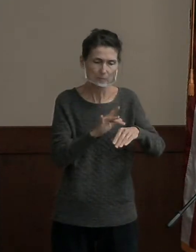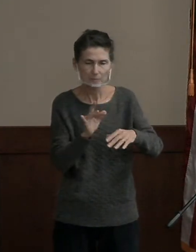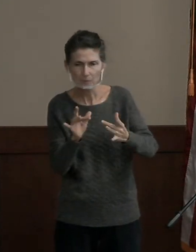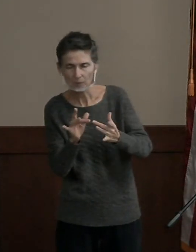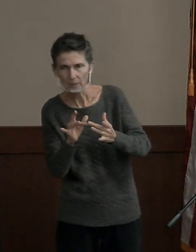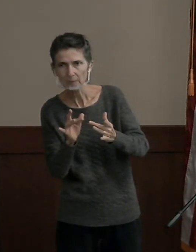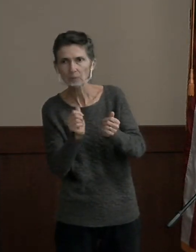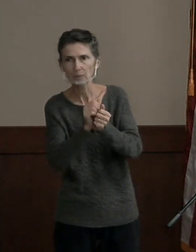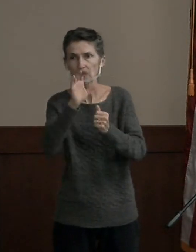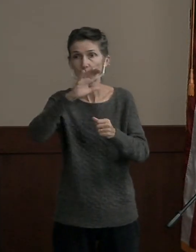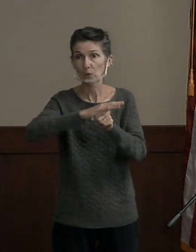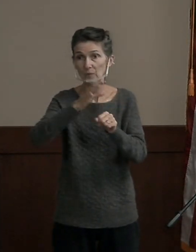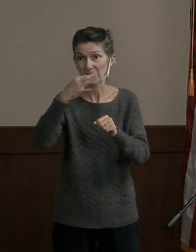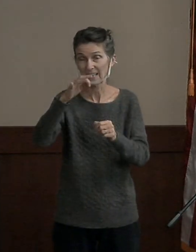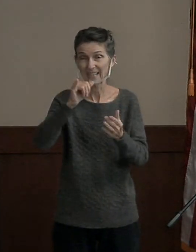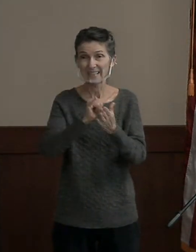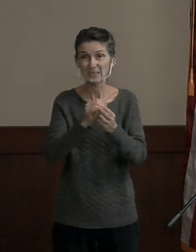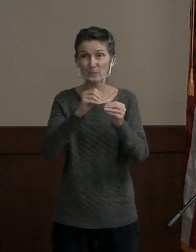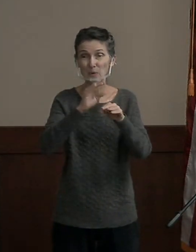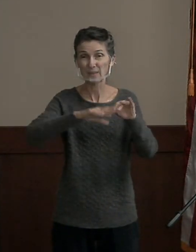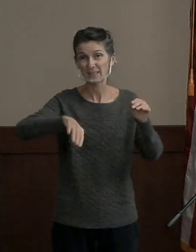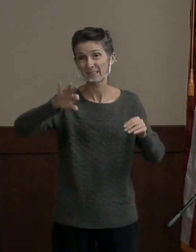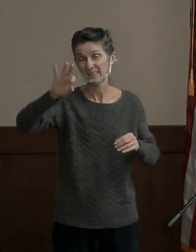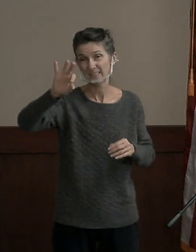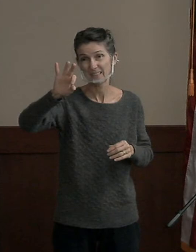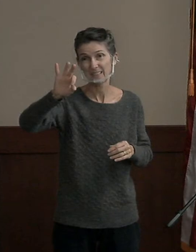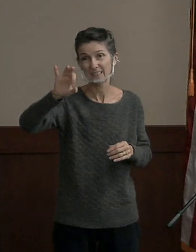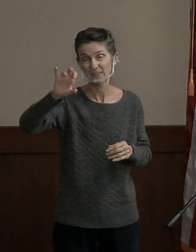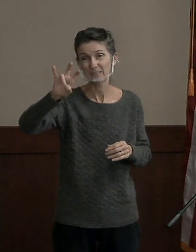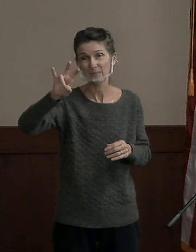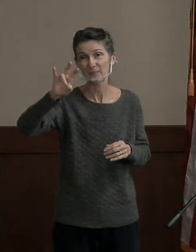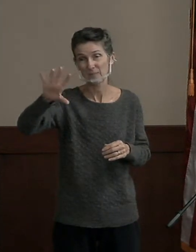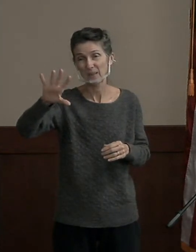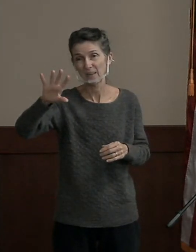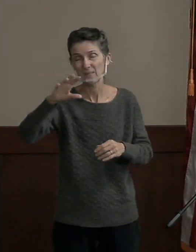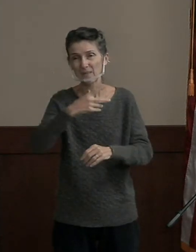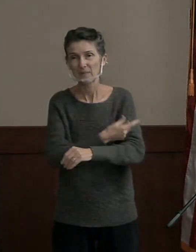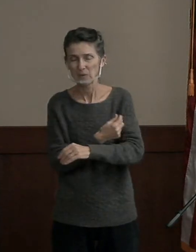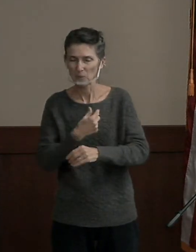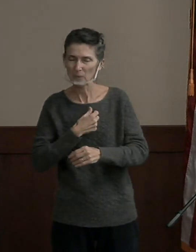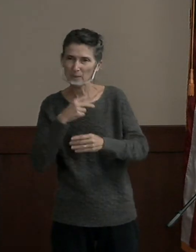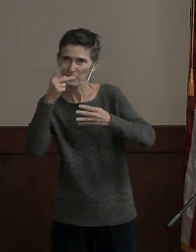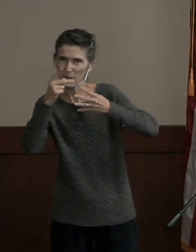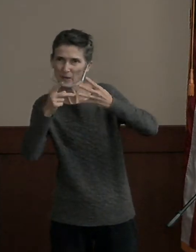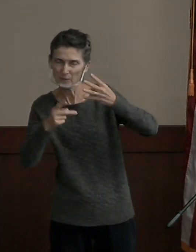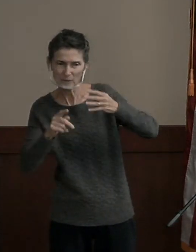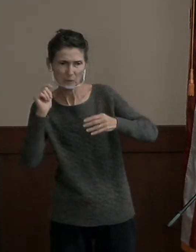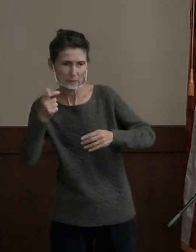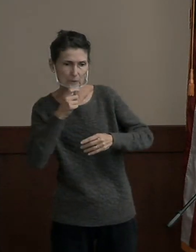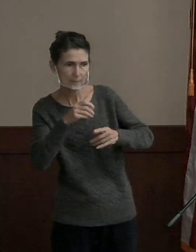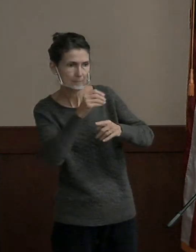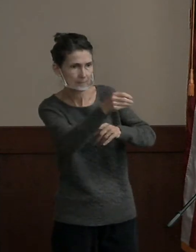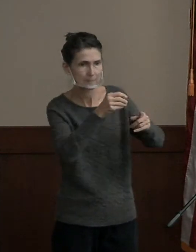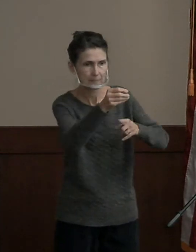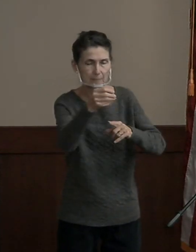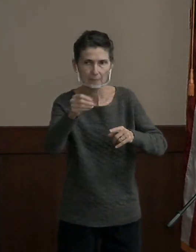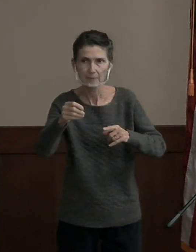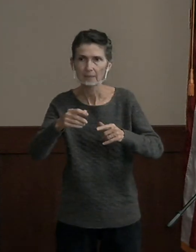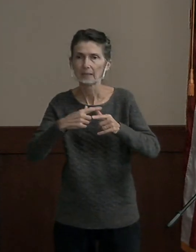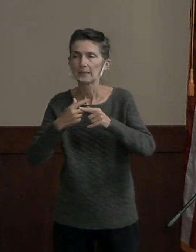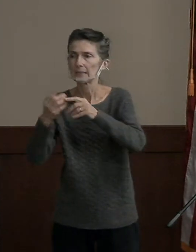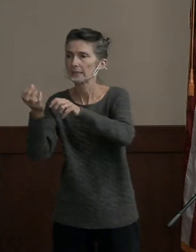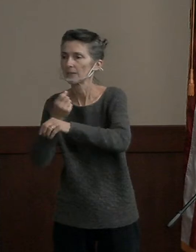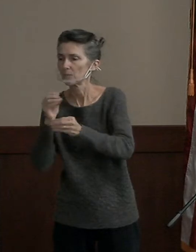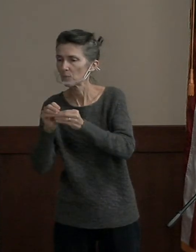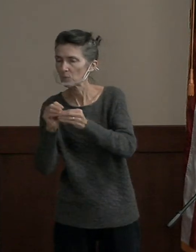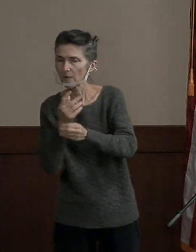COVID-19. That's actually more than 975 vaccines. So we are prioritizing and quickly ready to get to the next level once more